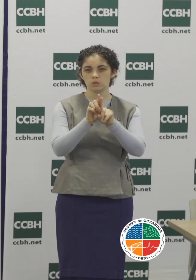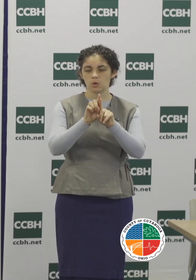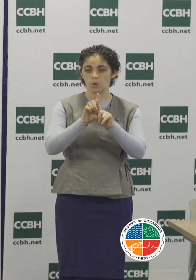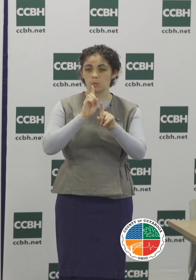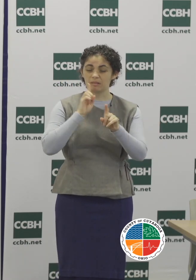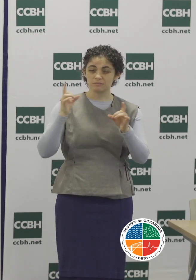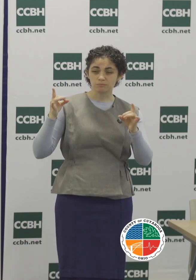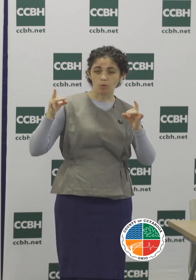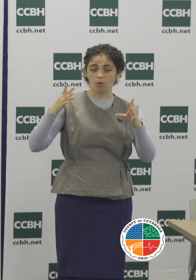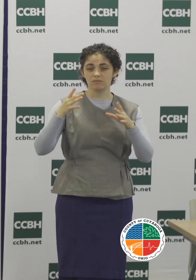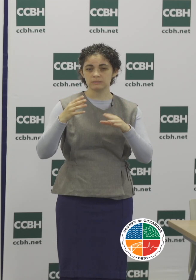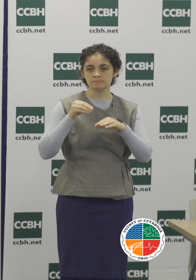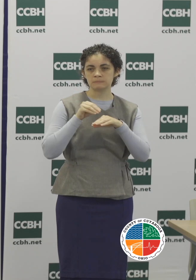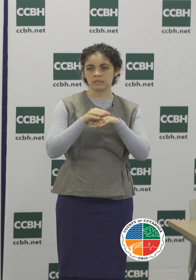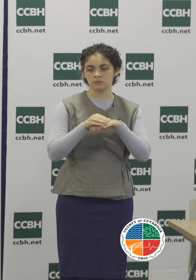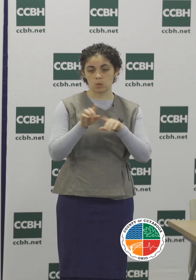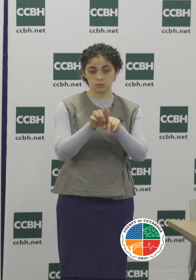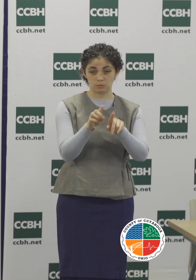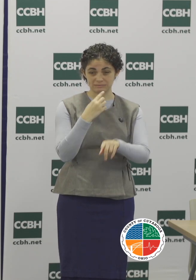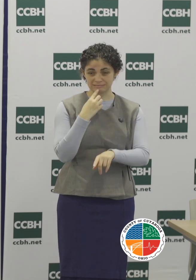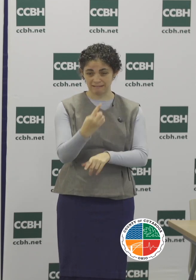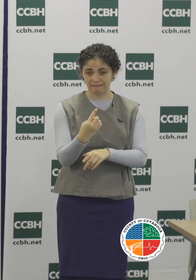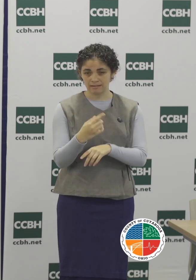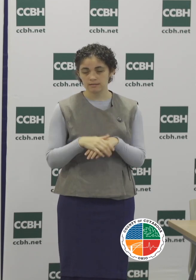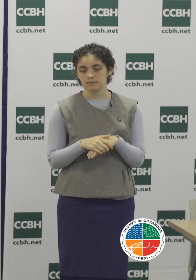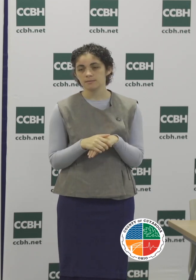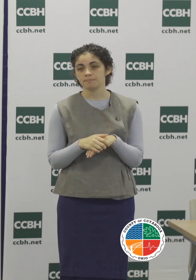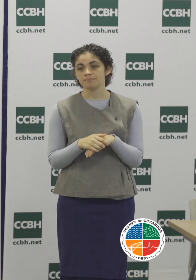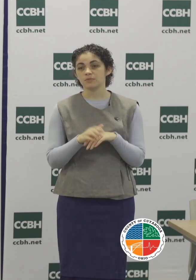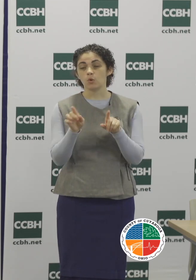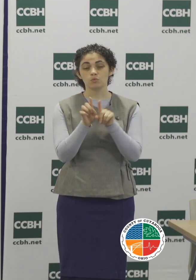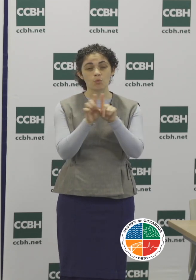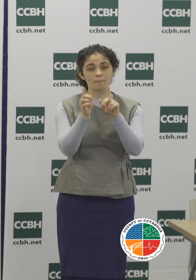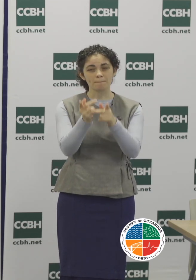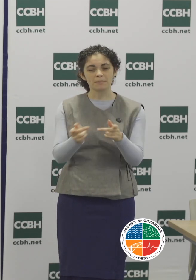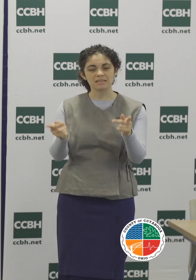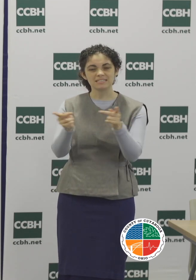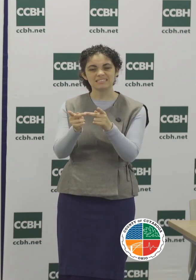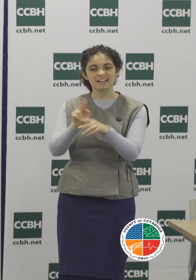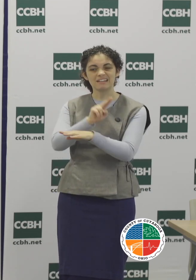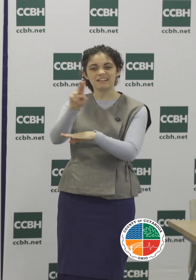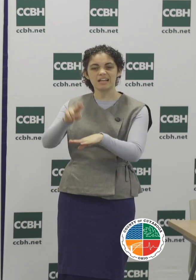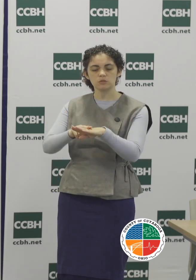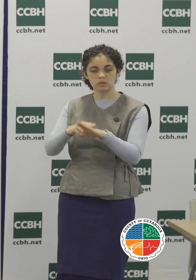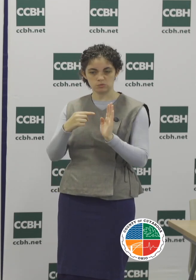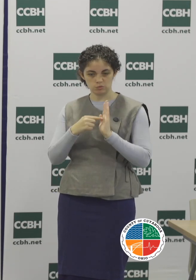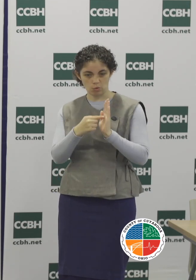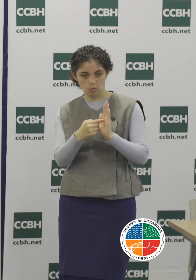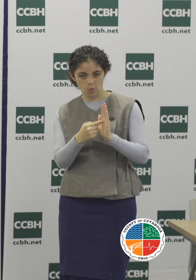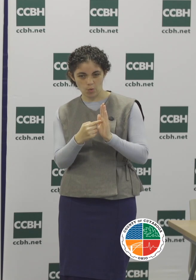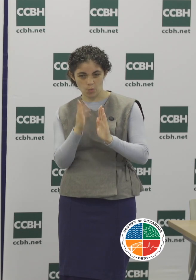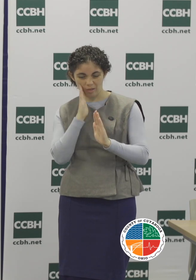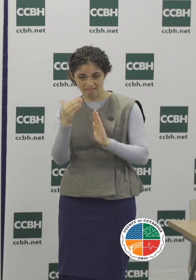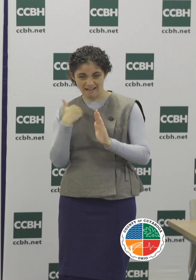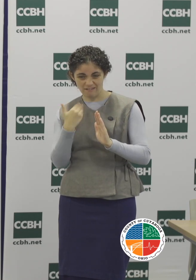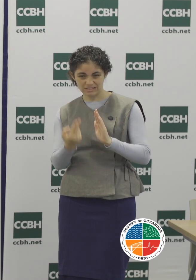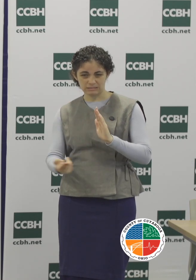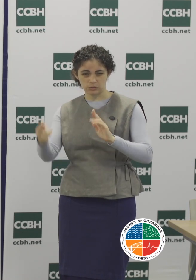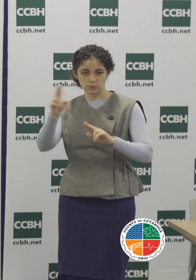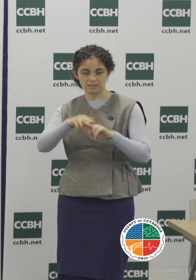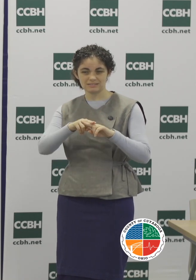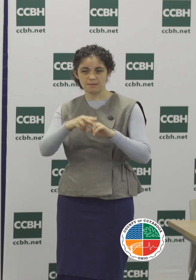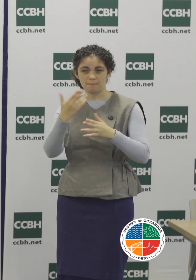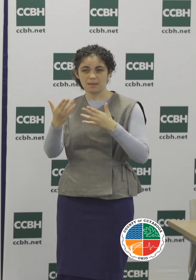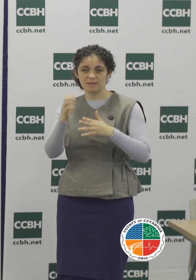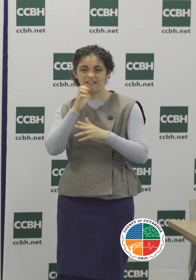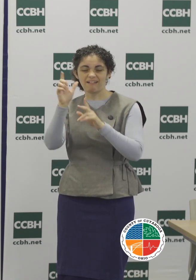devastating effects, as has been mentioned before, and places where nationally it's been shown that testing may not be